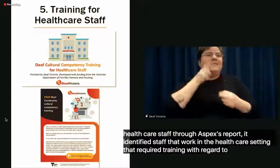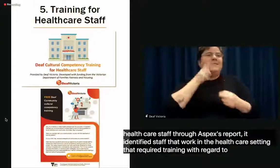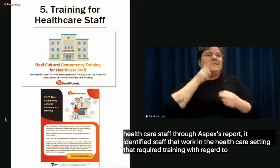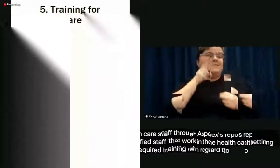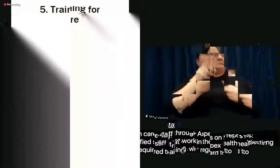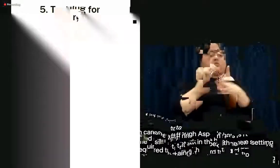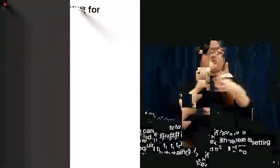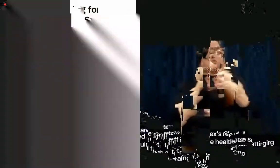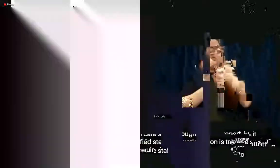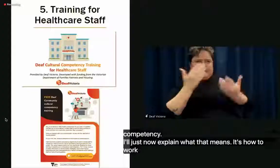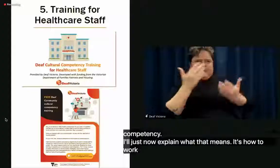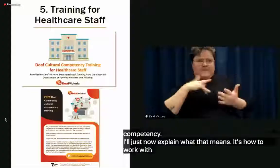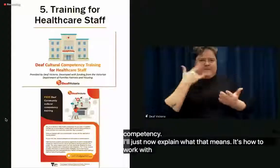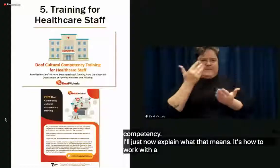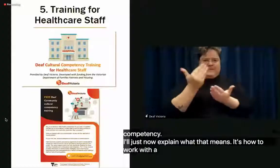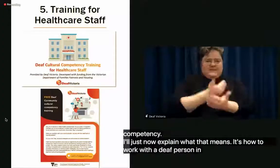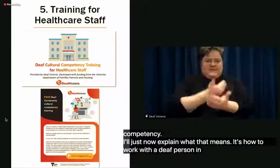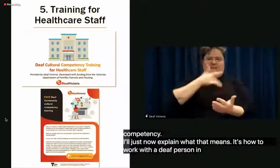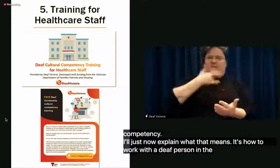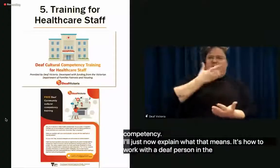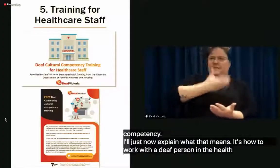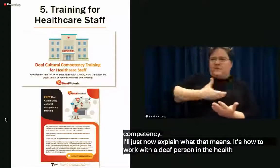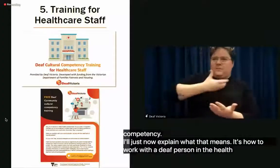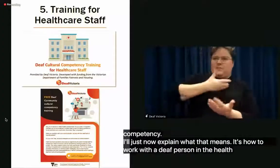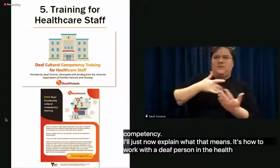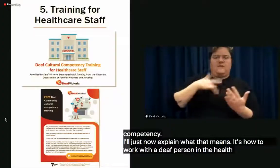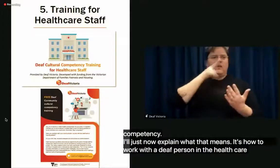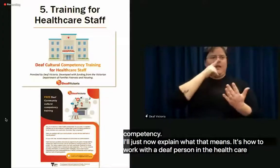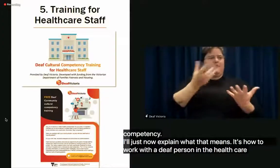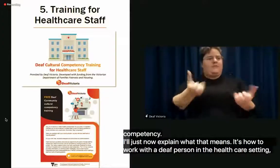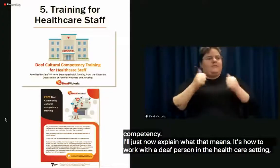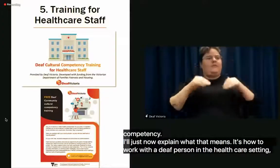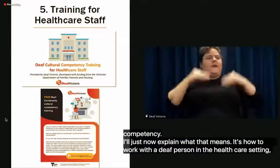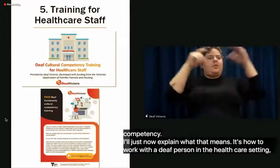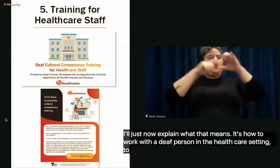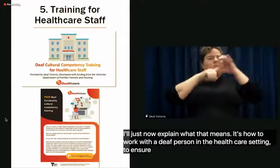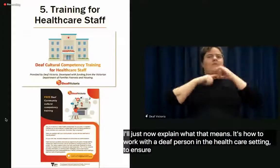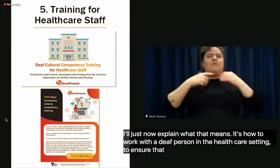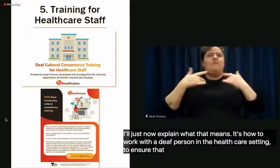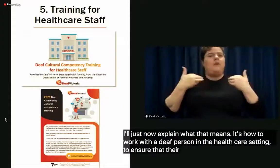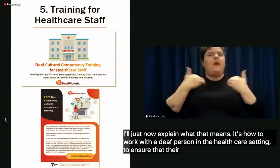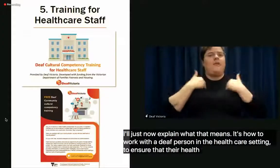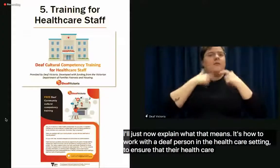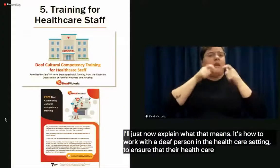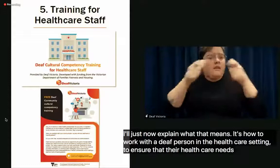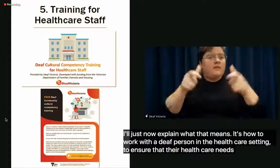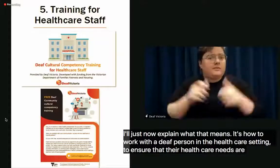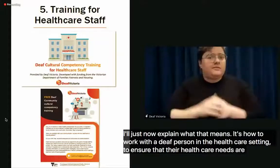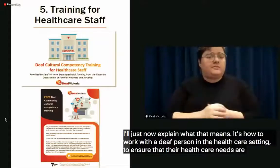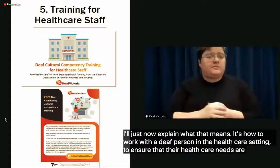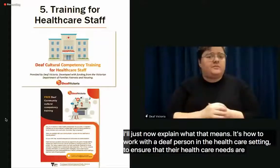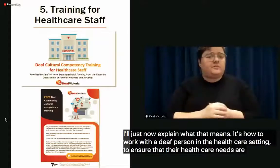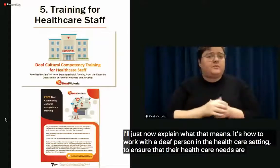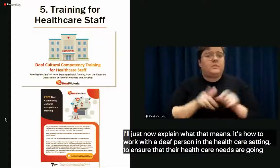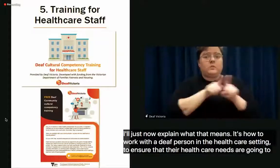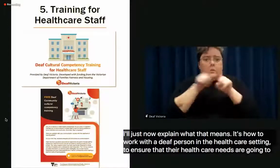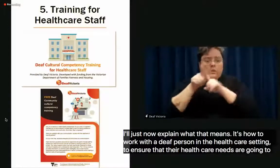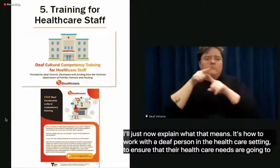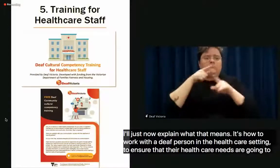their healthcare needs are going to be met in a safe environment. to ensure that